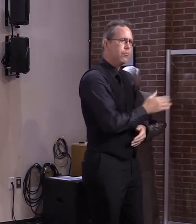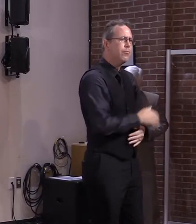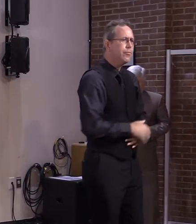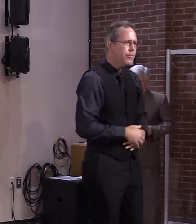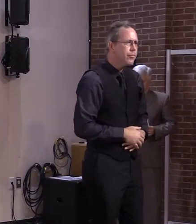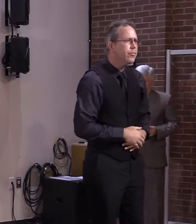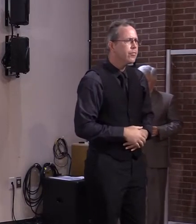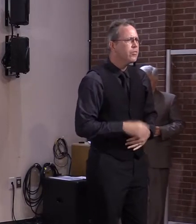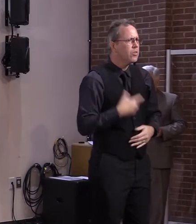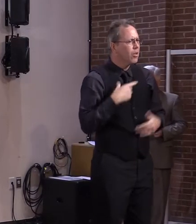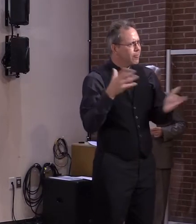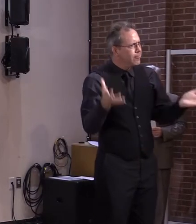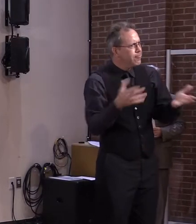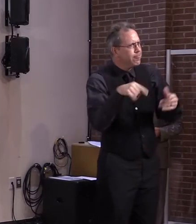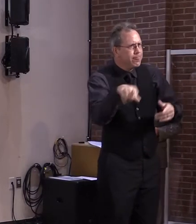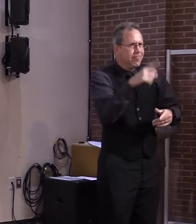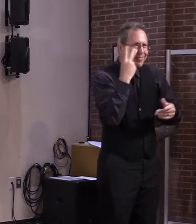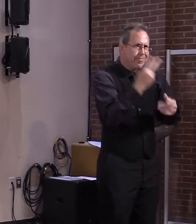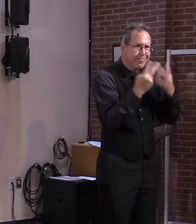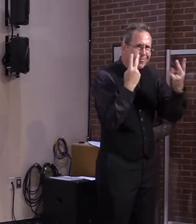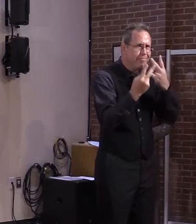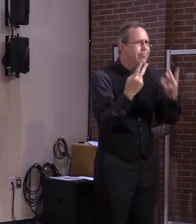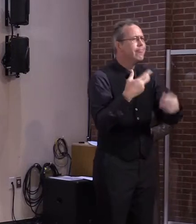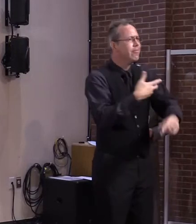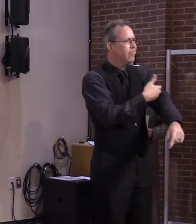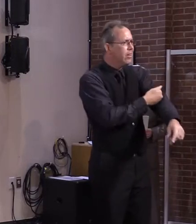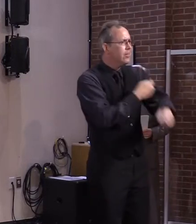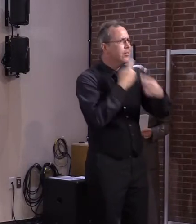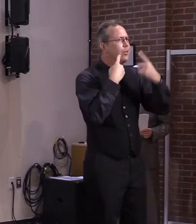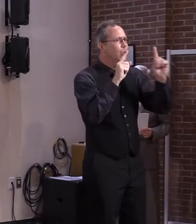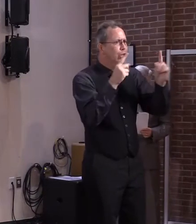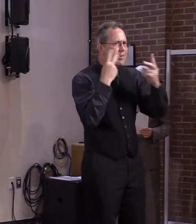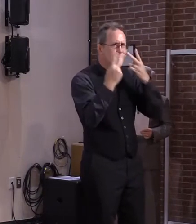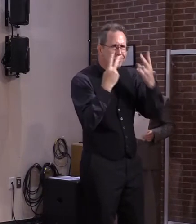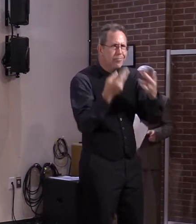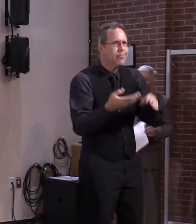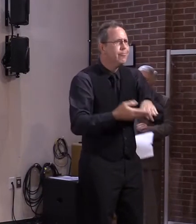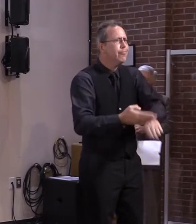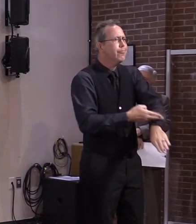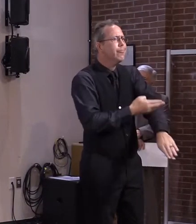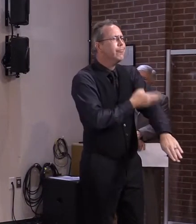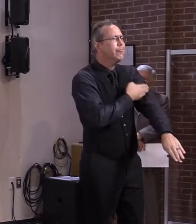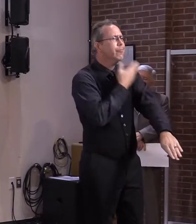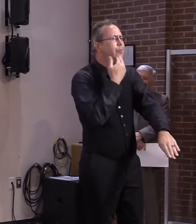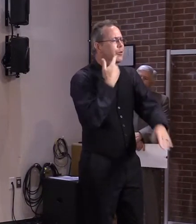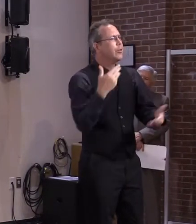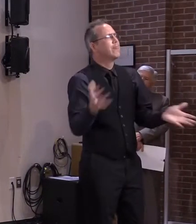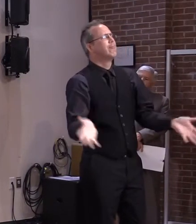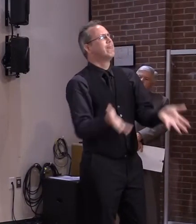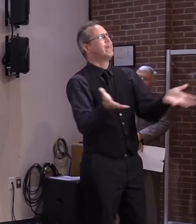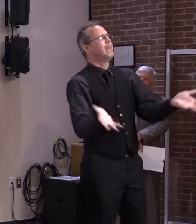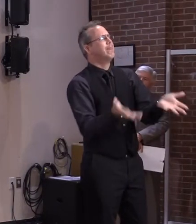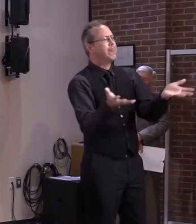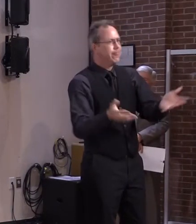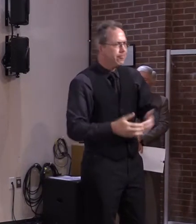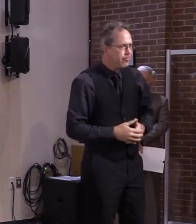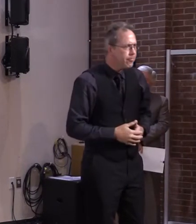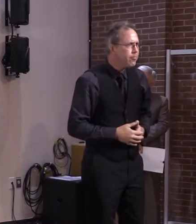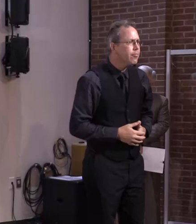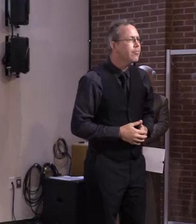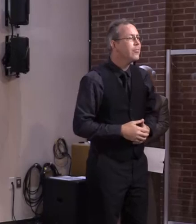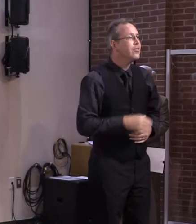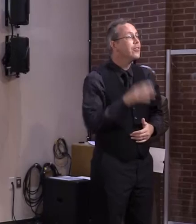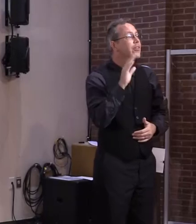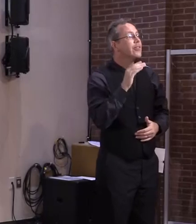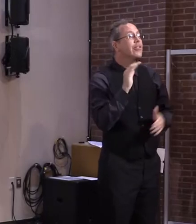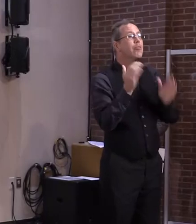The fact is, COVID-19, like the flu, is going to be here a while. So we need to use